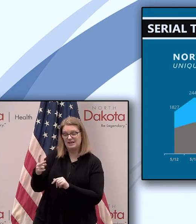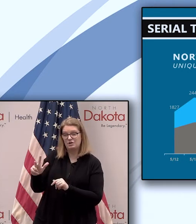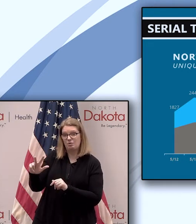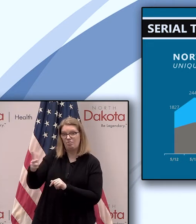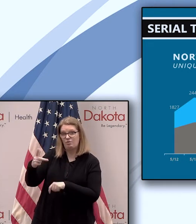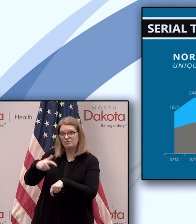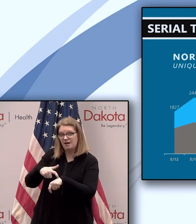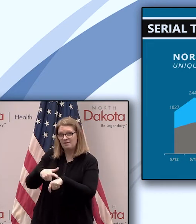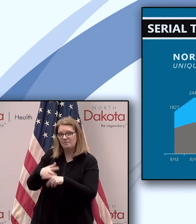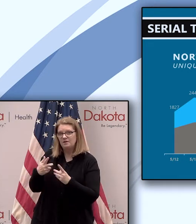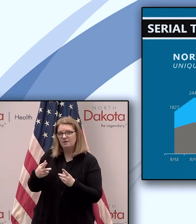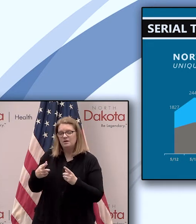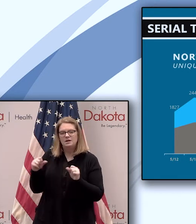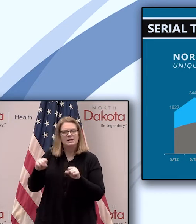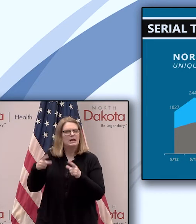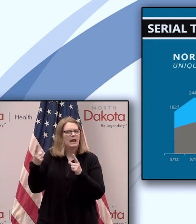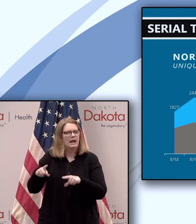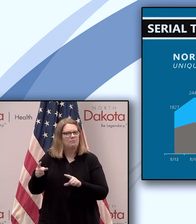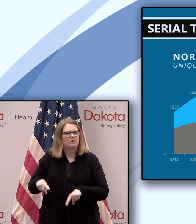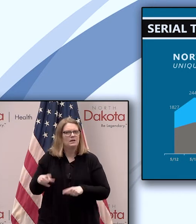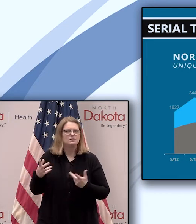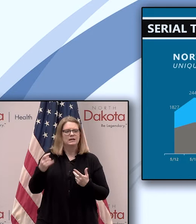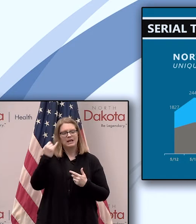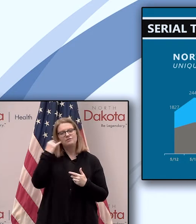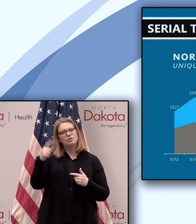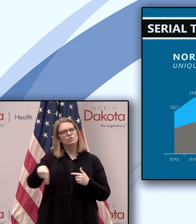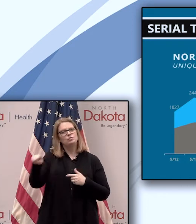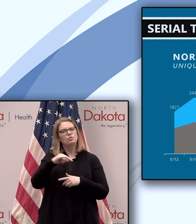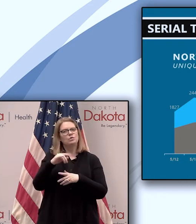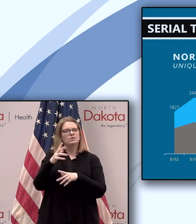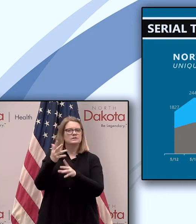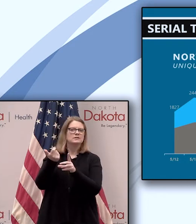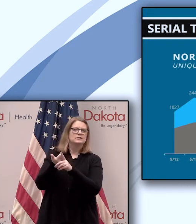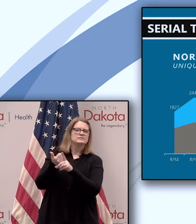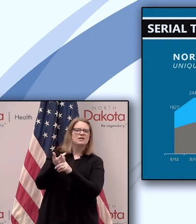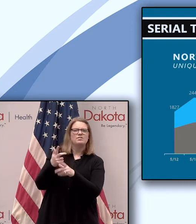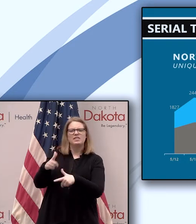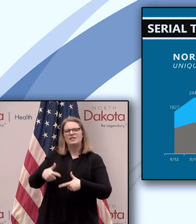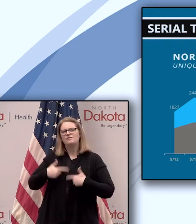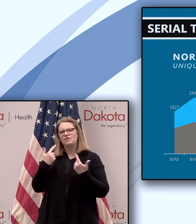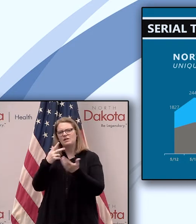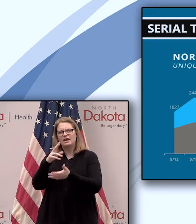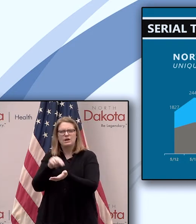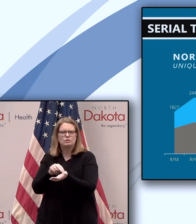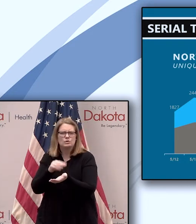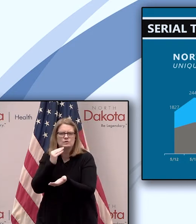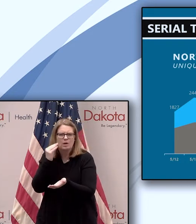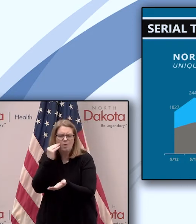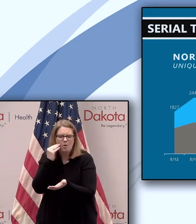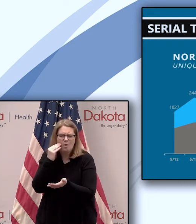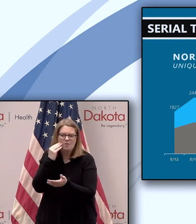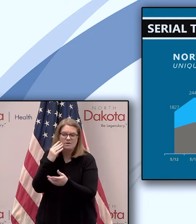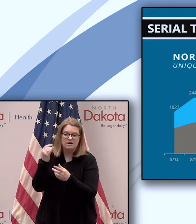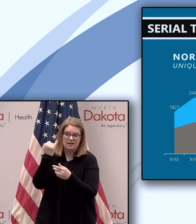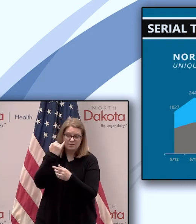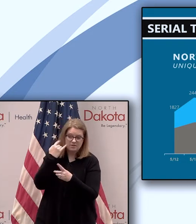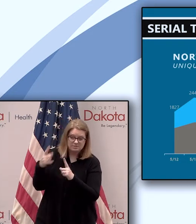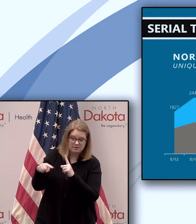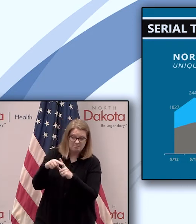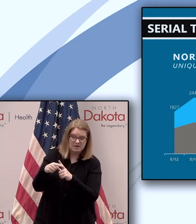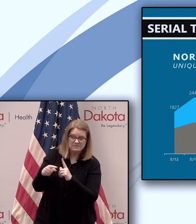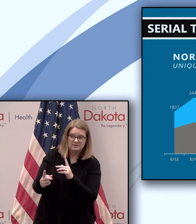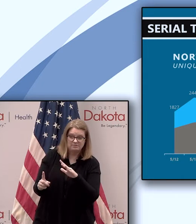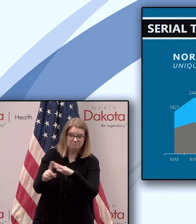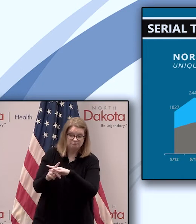a third time. This can happen if you are someone who's in a long-term care facility where there's positives have been detected, or if you work